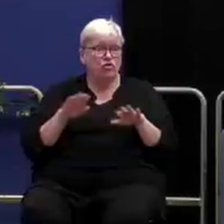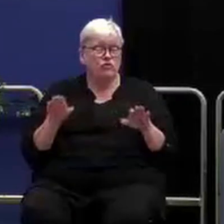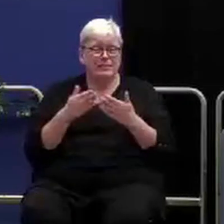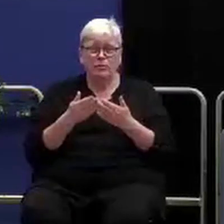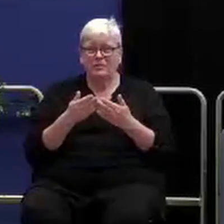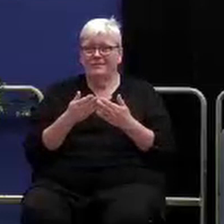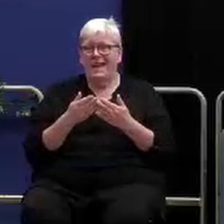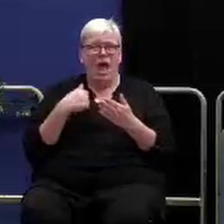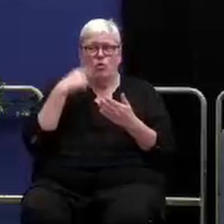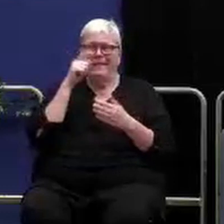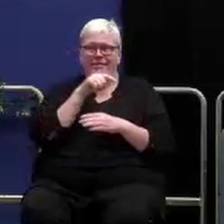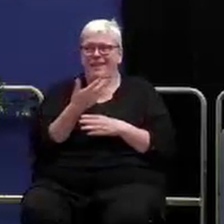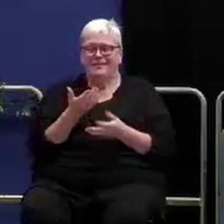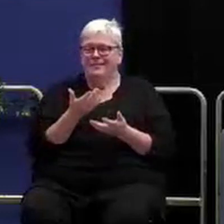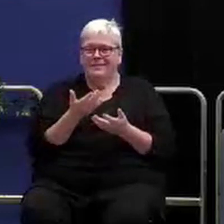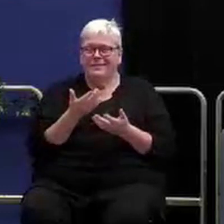what I think this is.